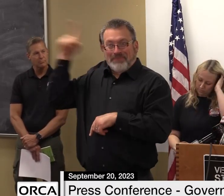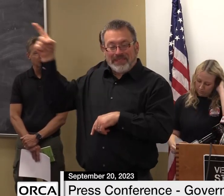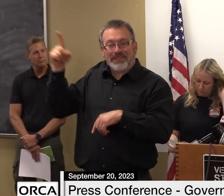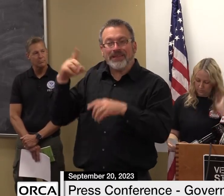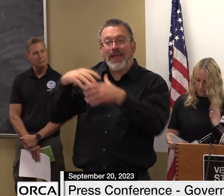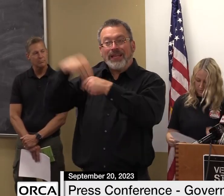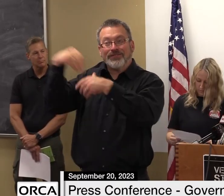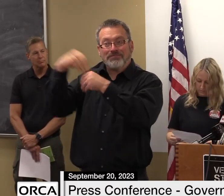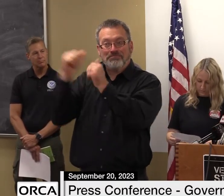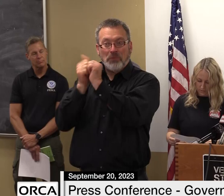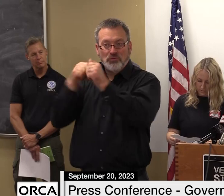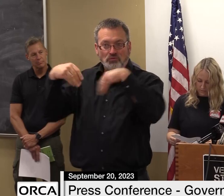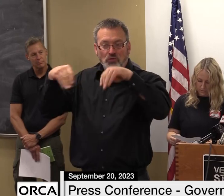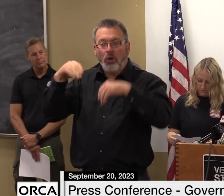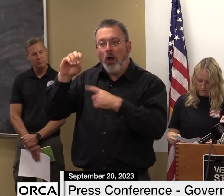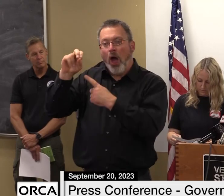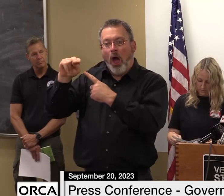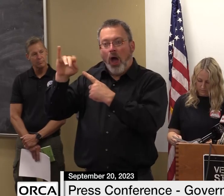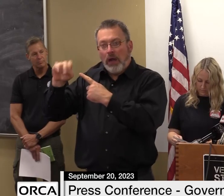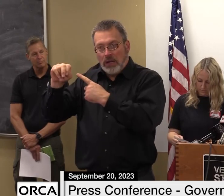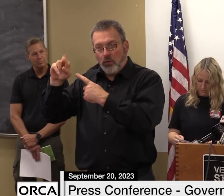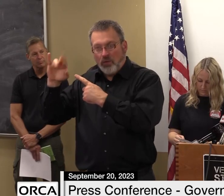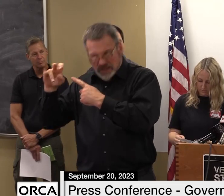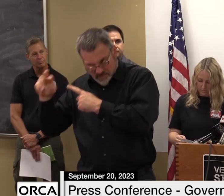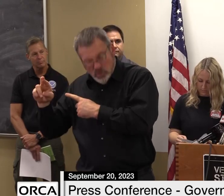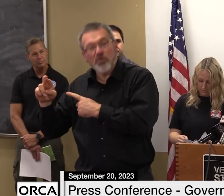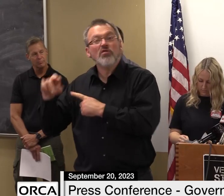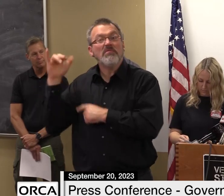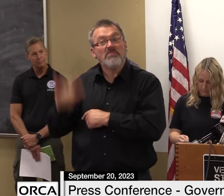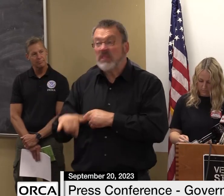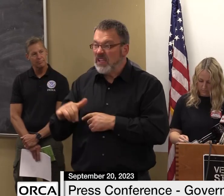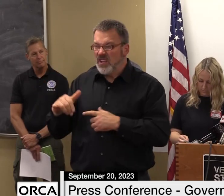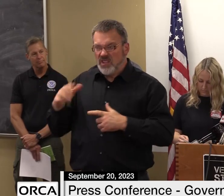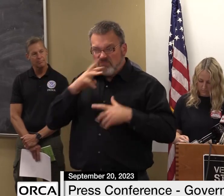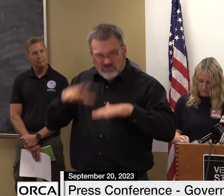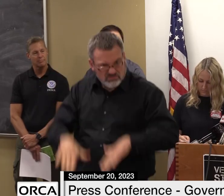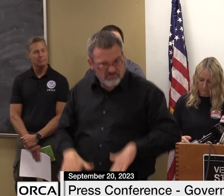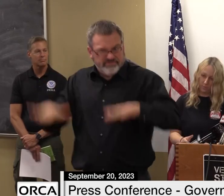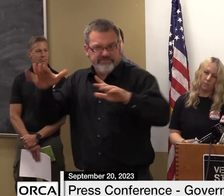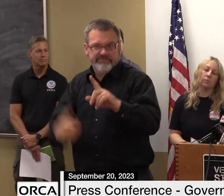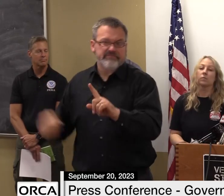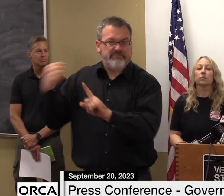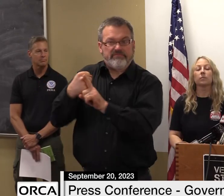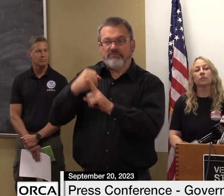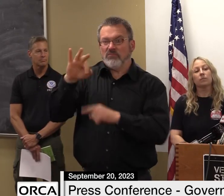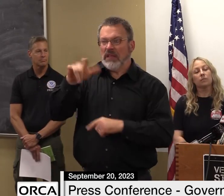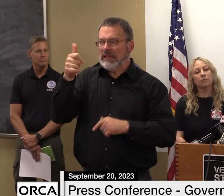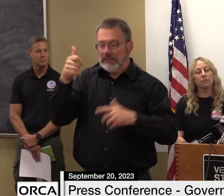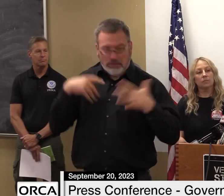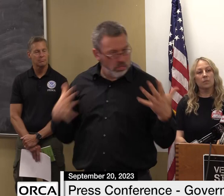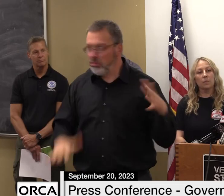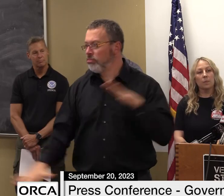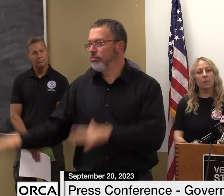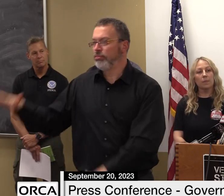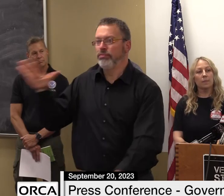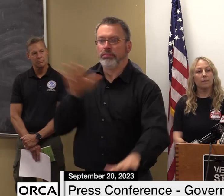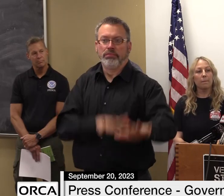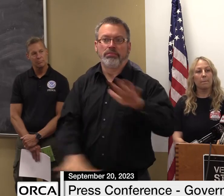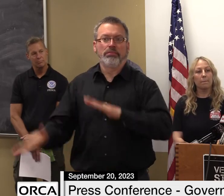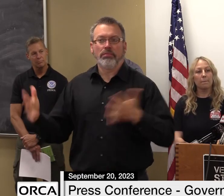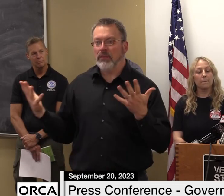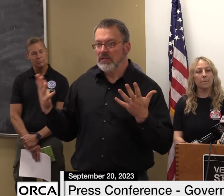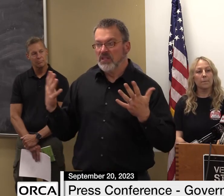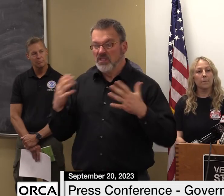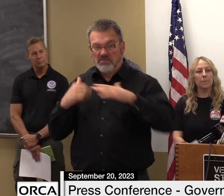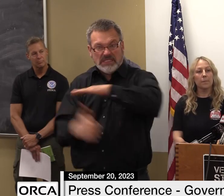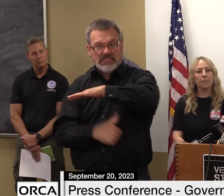rain started on July 10th. I was not alarmed. Our store's basement forms part of the channel that guides the north branch of the